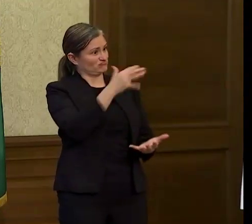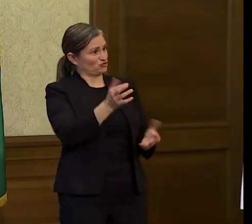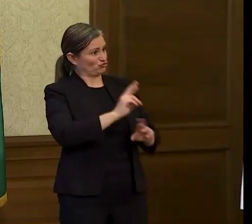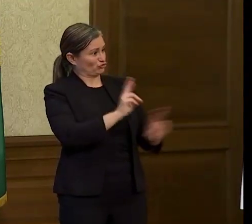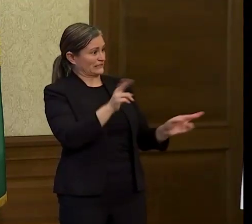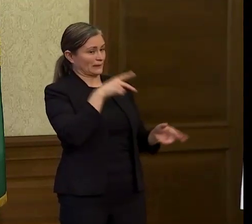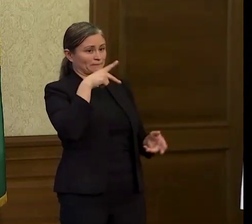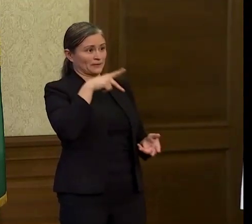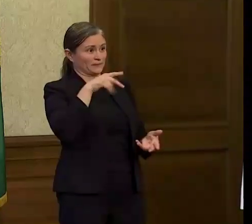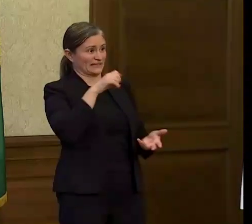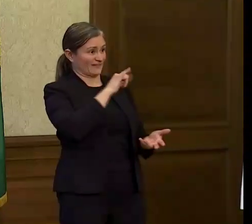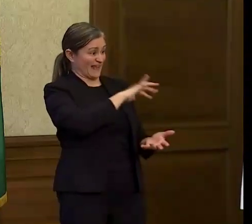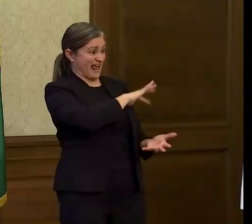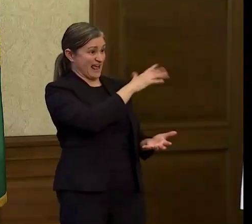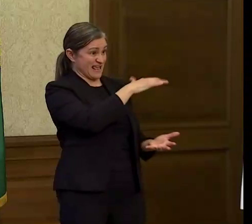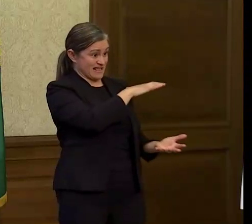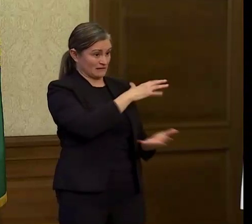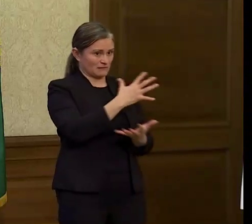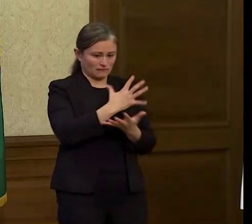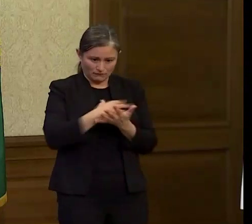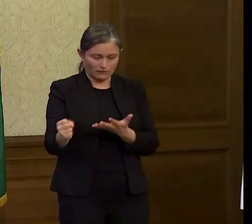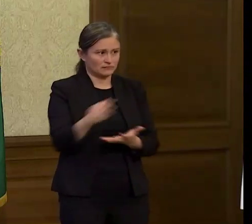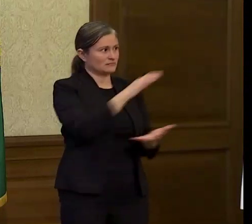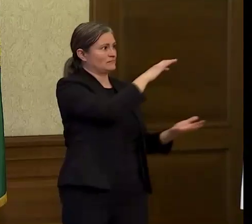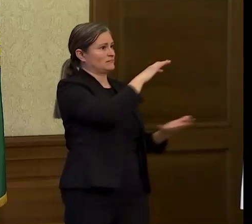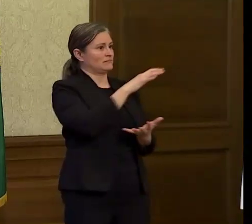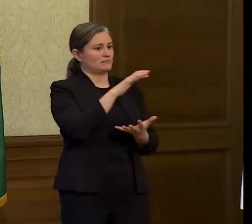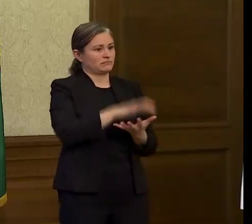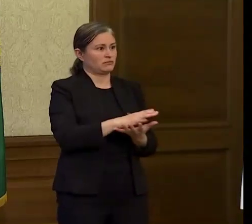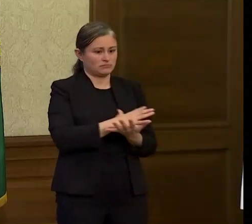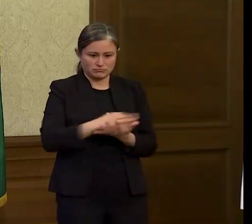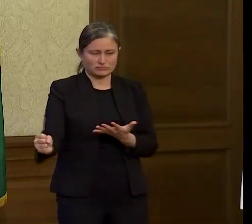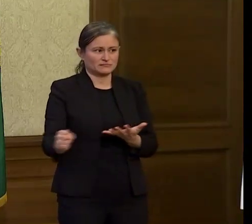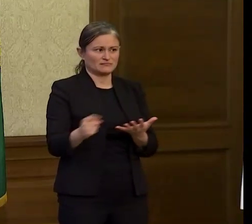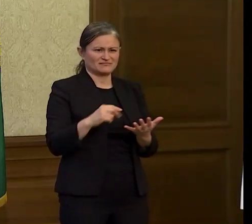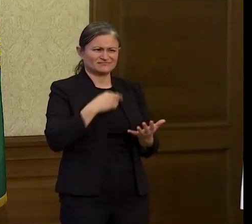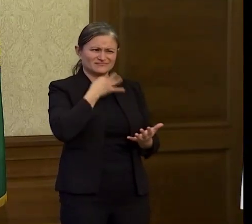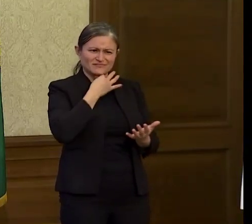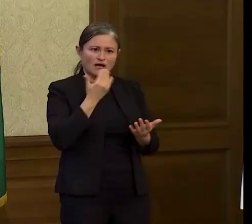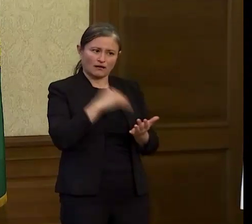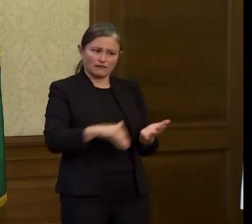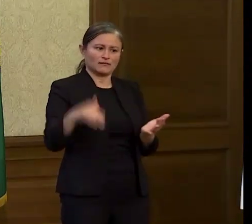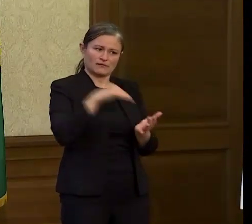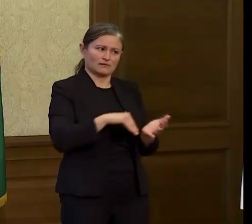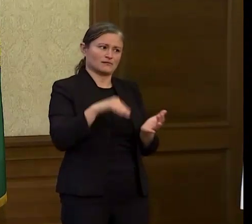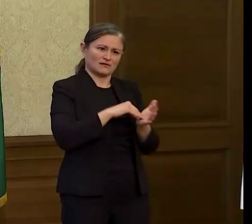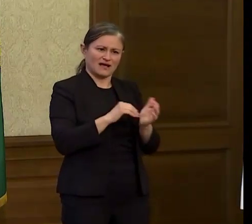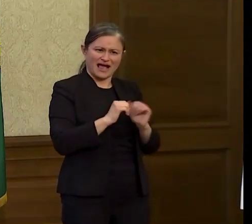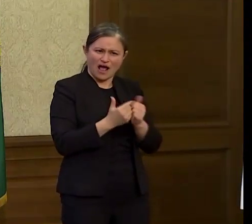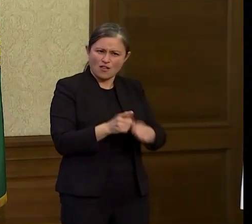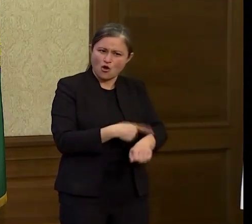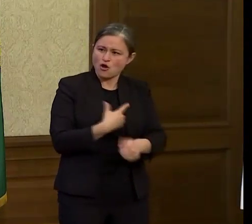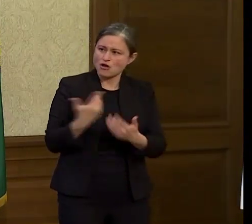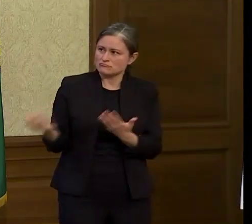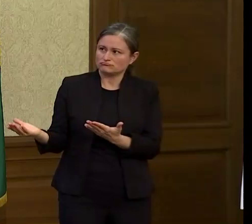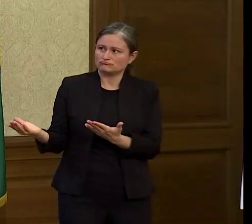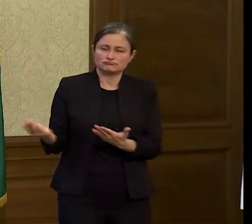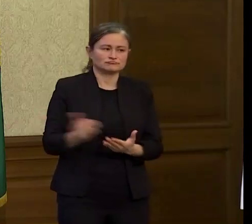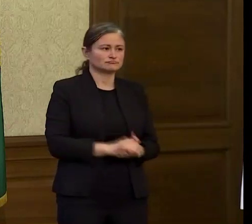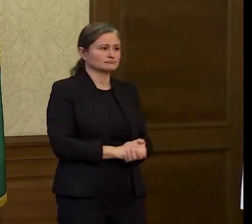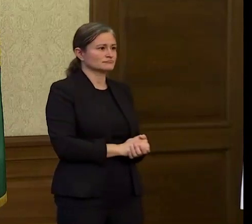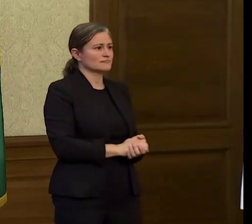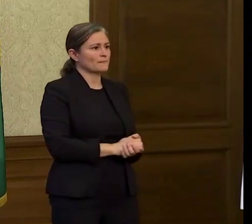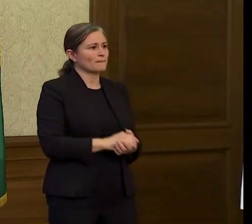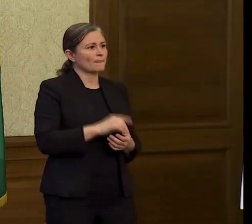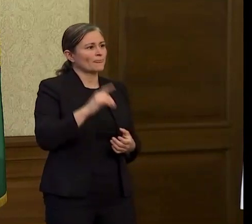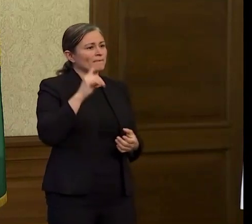all of our resources to fight this immediate crisis. You know, I can't give a categorical number, but obviously we will